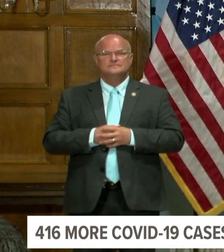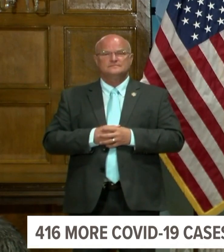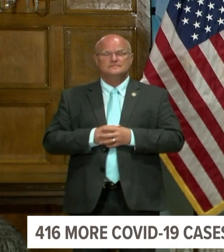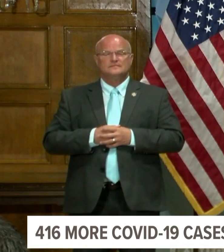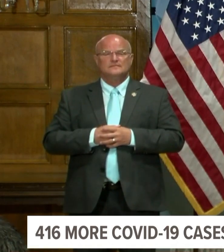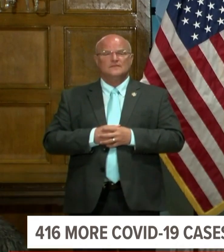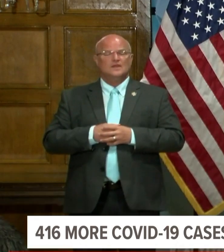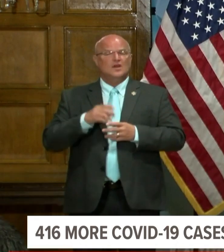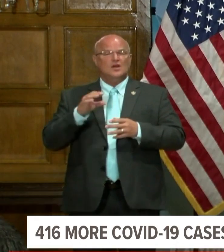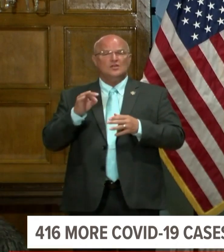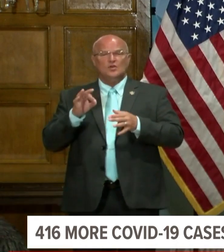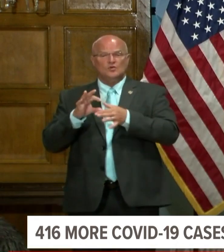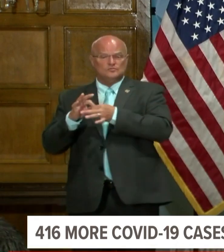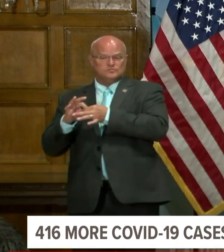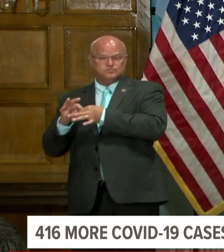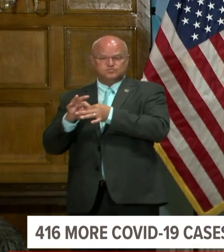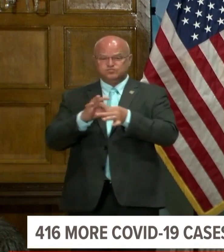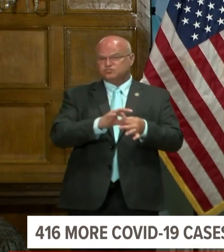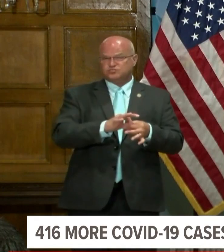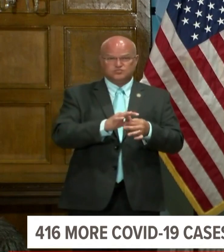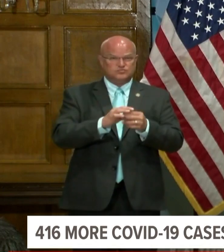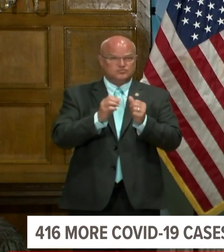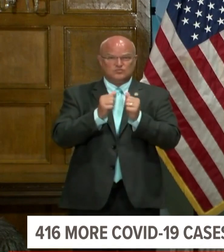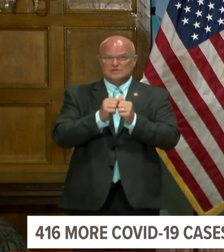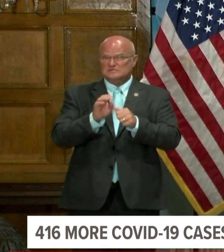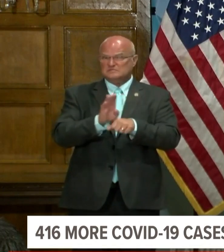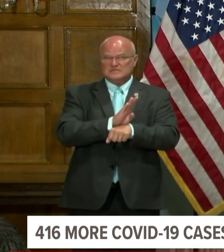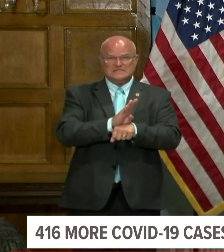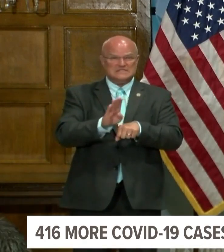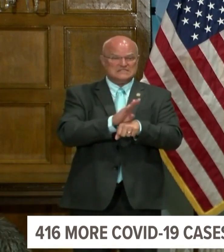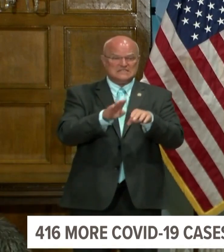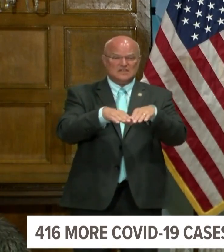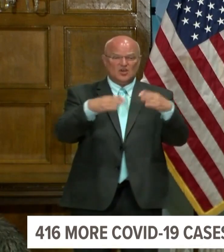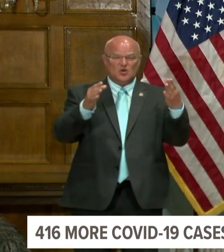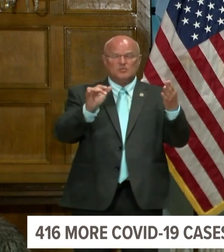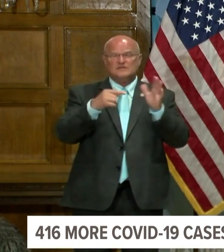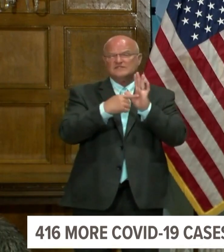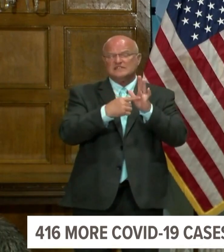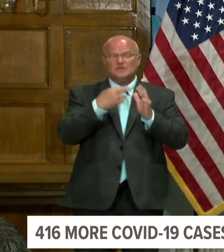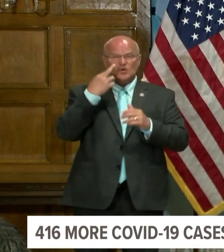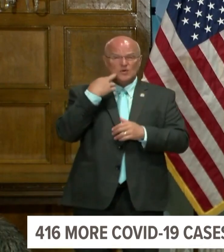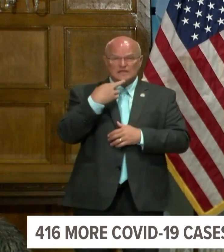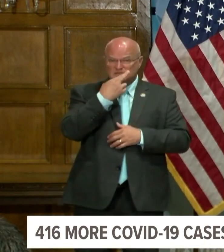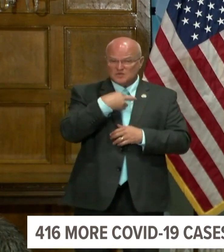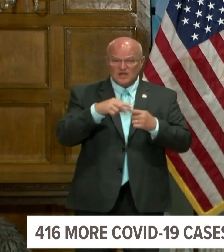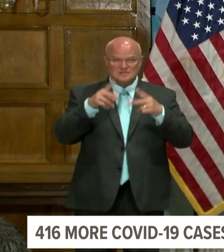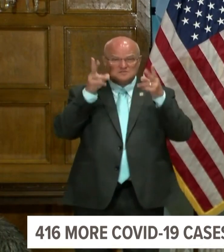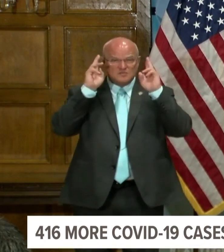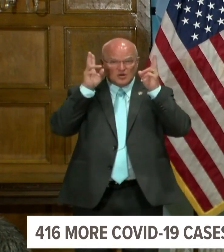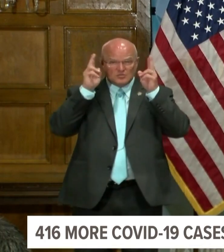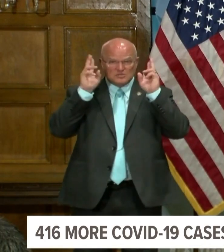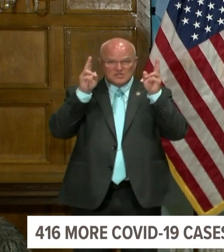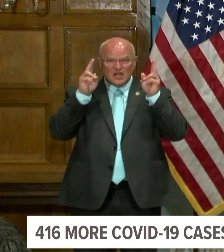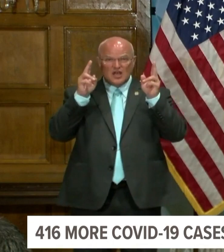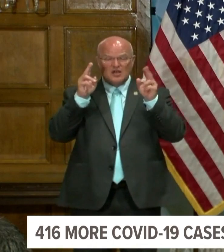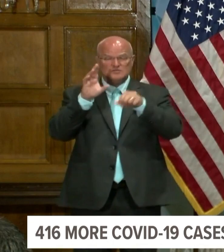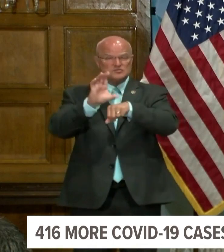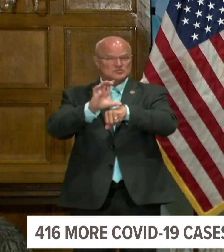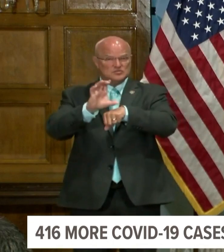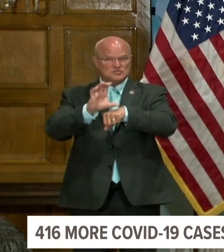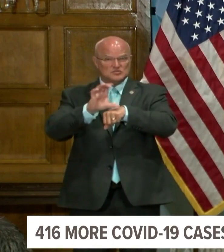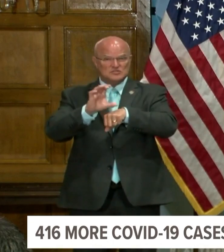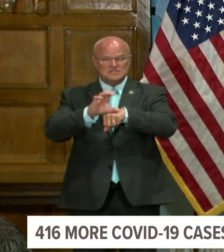There are no linkages at this time to businesses such as restaurants, barbershops, religious